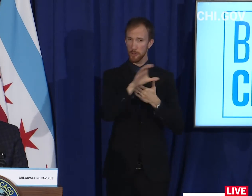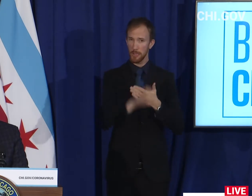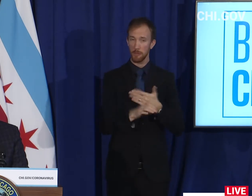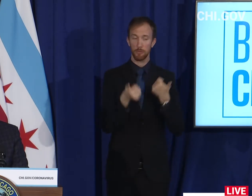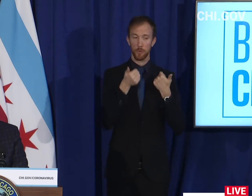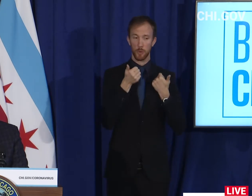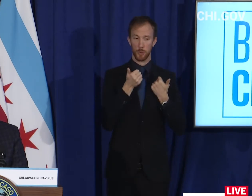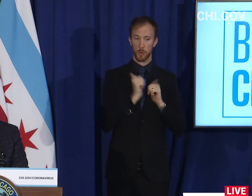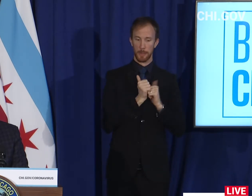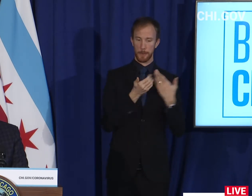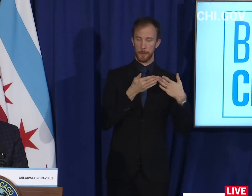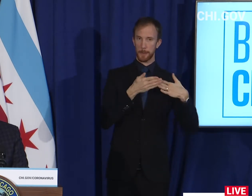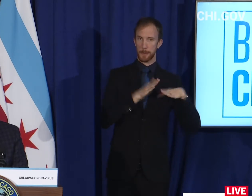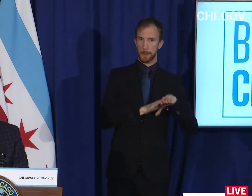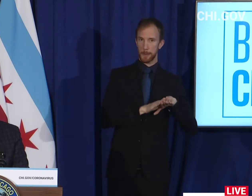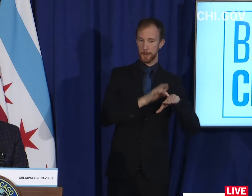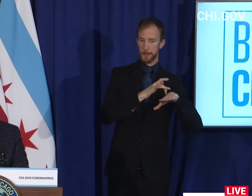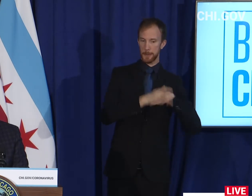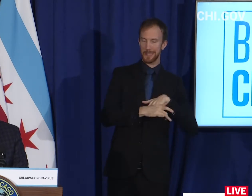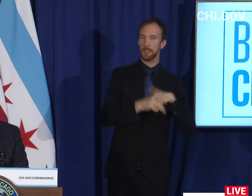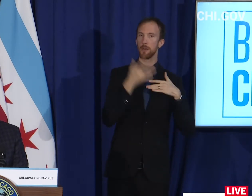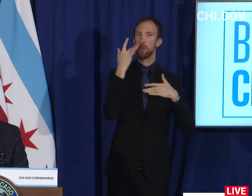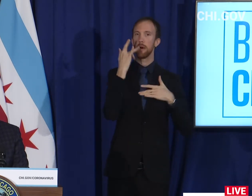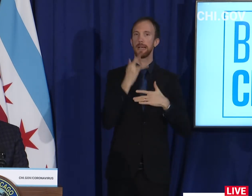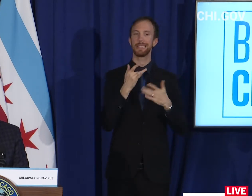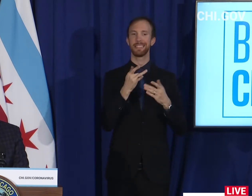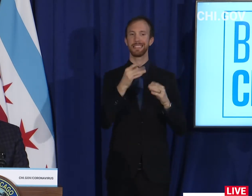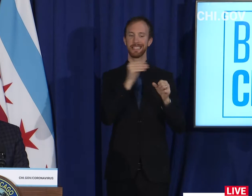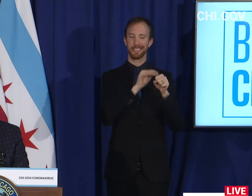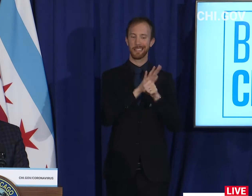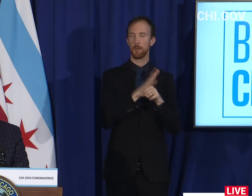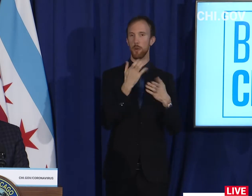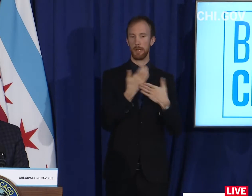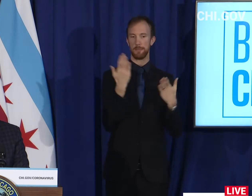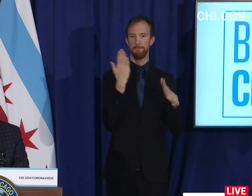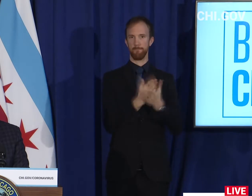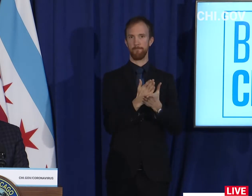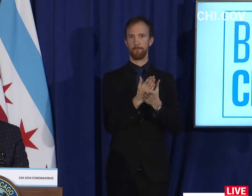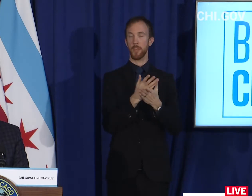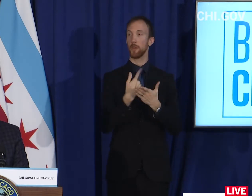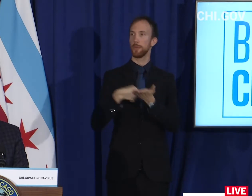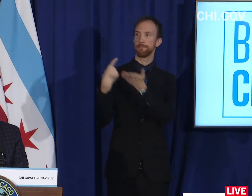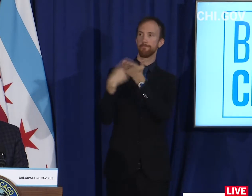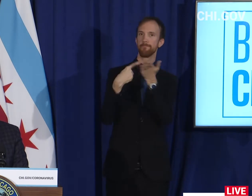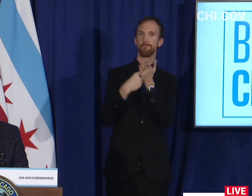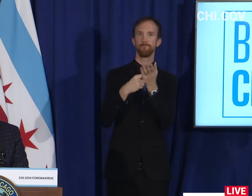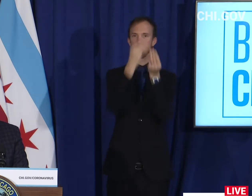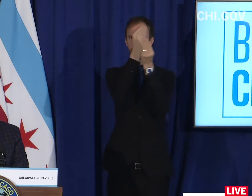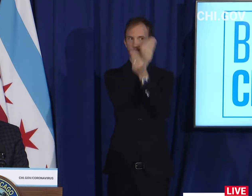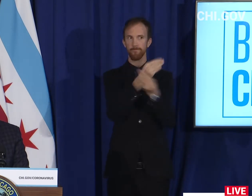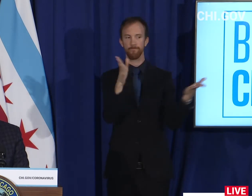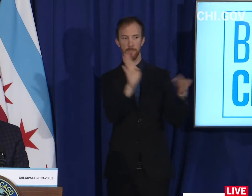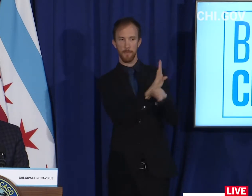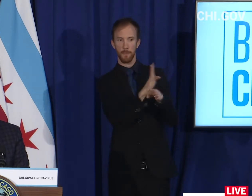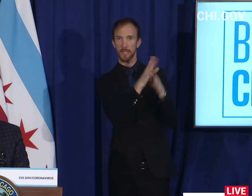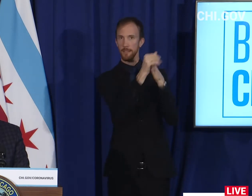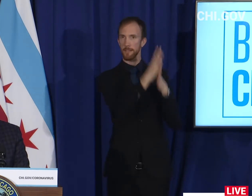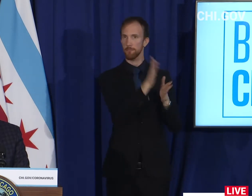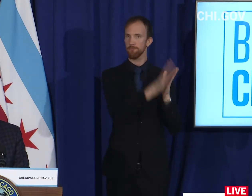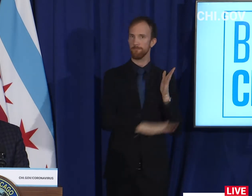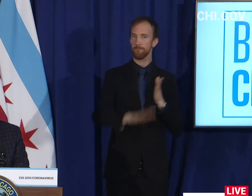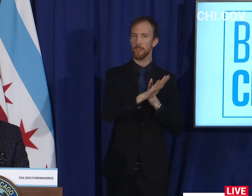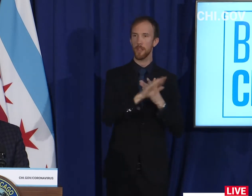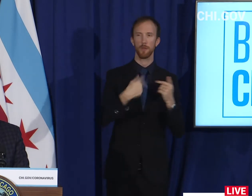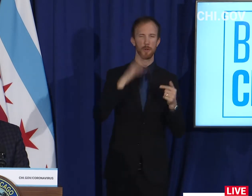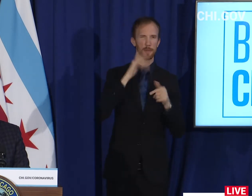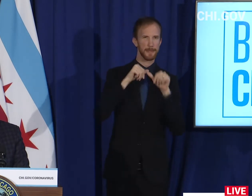disease. Now, we've reached out to business and community leaders in advance of today's announcement, and we will lean into further engagement